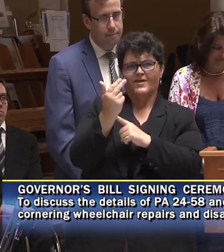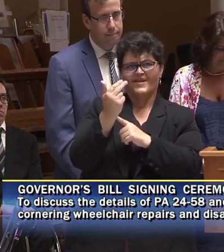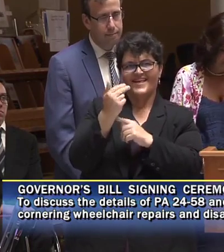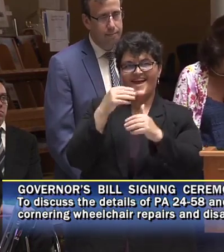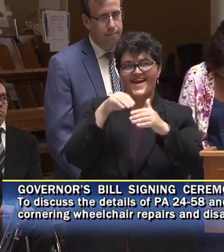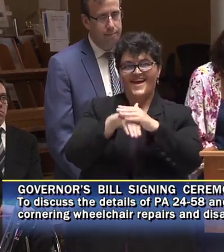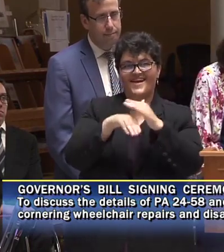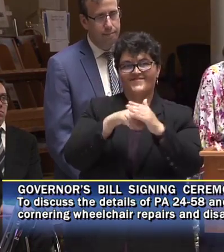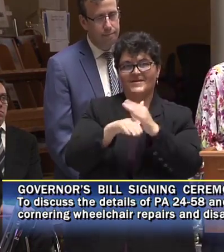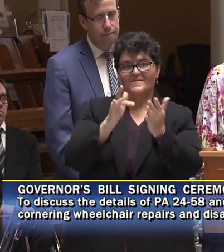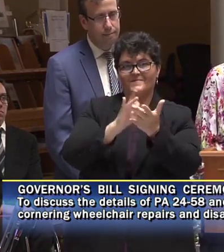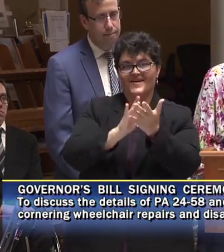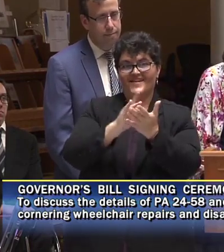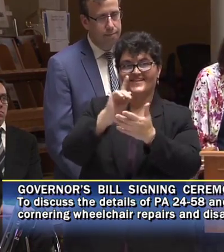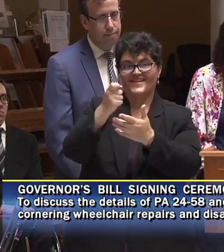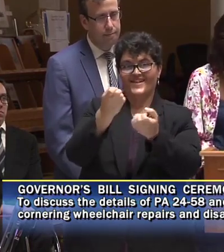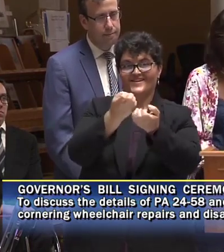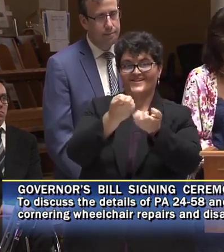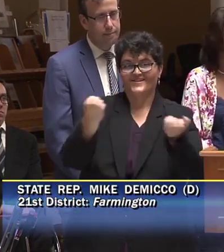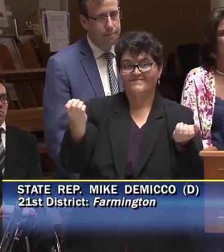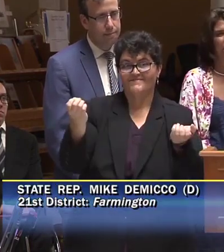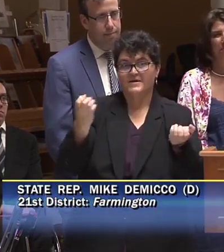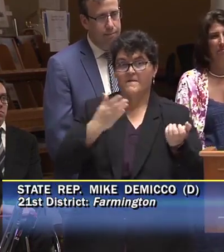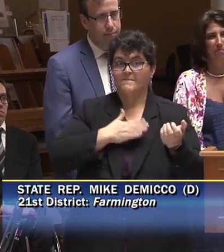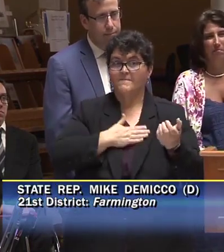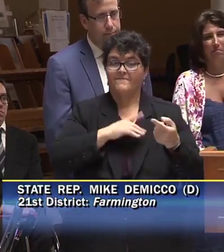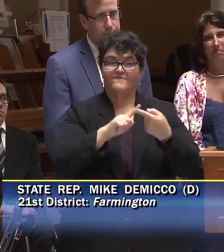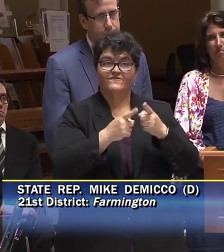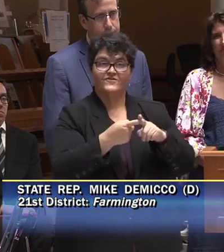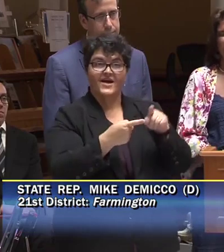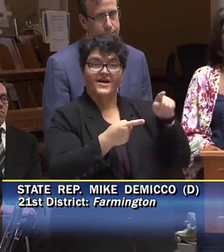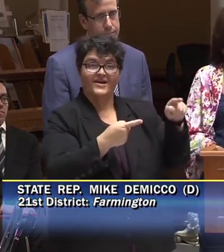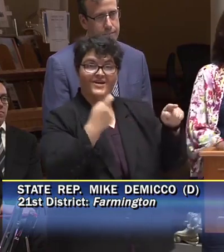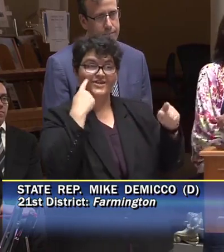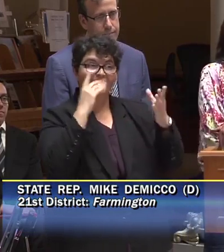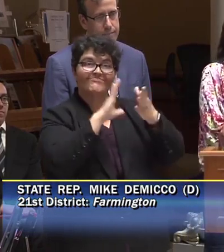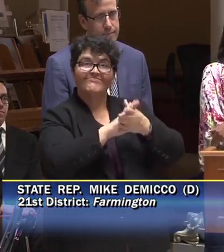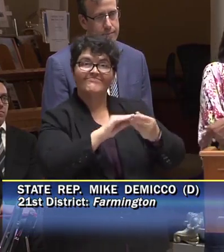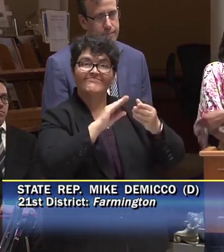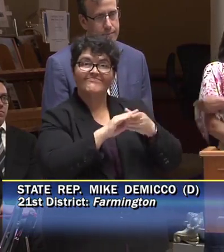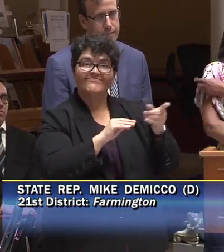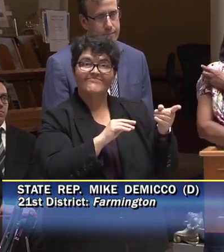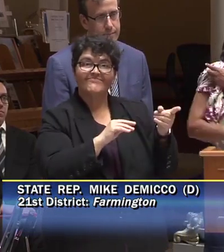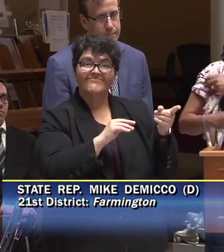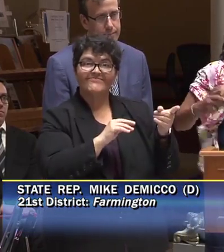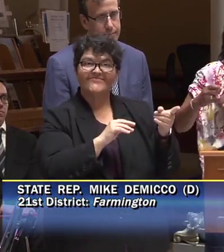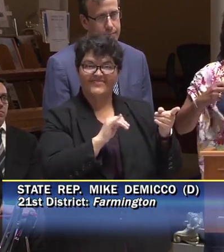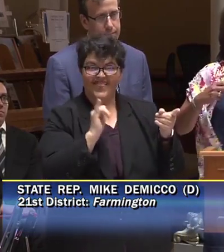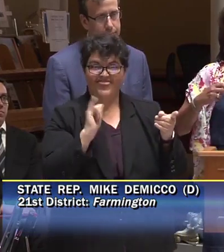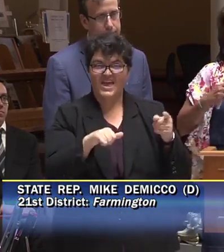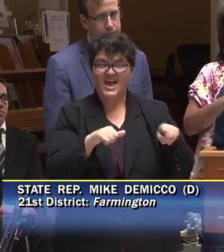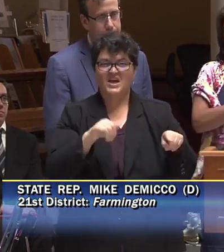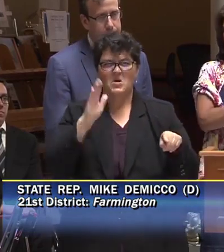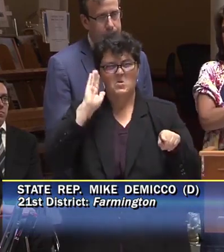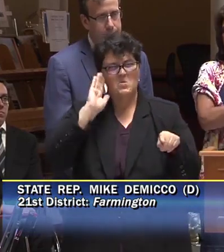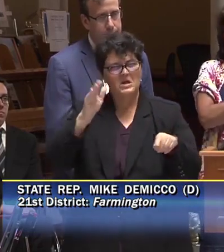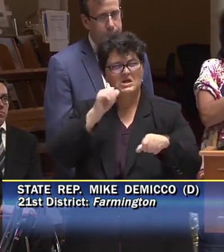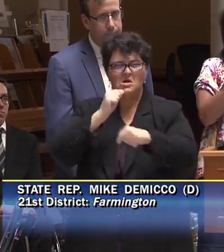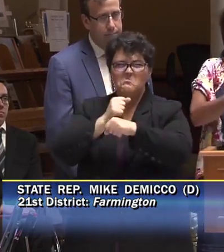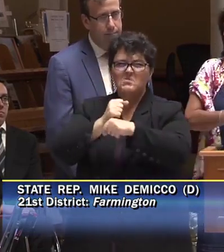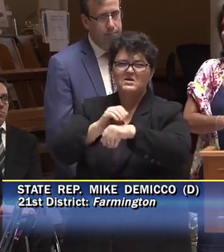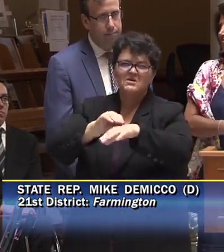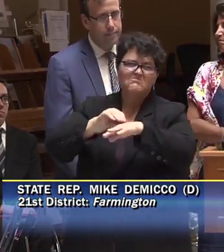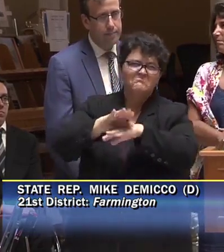equipment. As was explained by my friend Gary Gross a few minutes ago, this is going to significantly affect and significantly